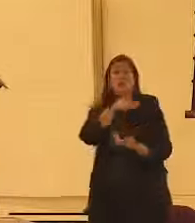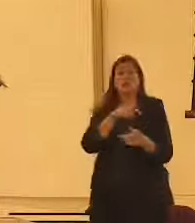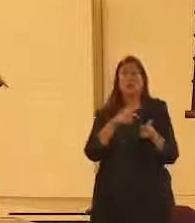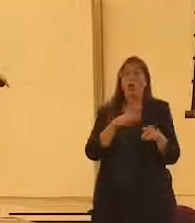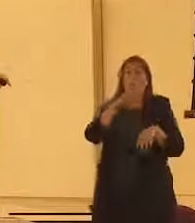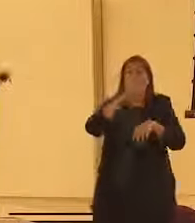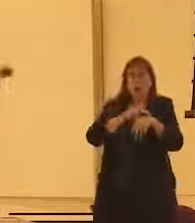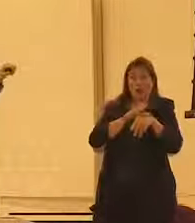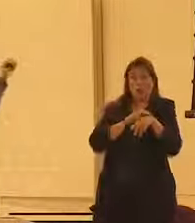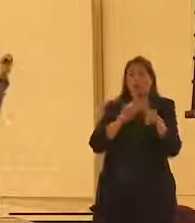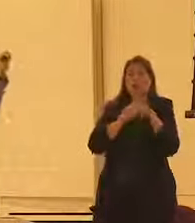deaf